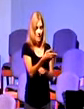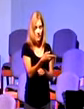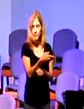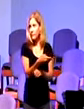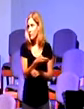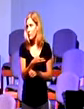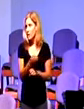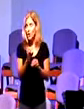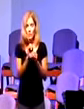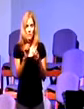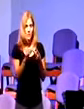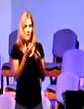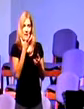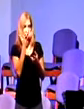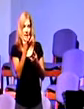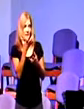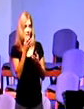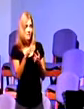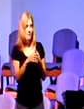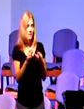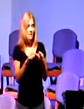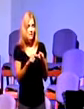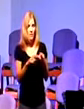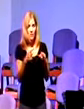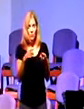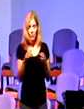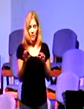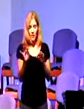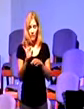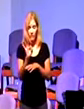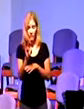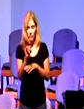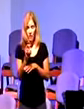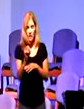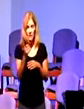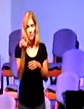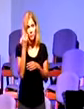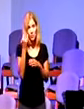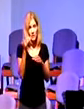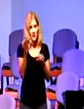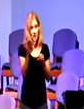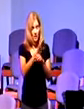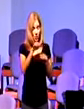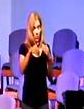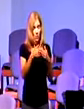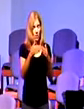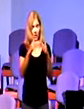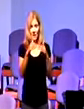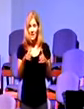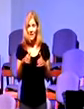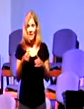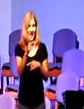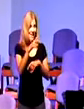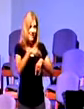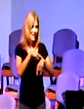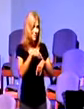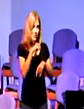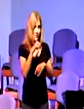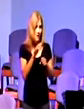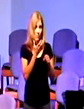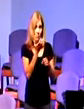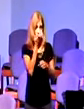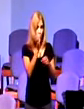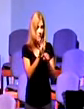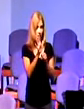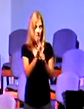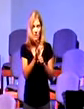There was no such thing as a heating system. We had a furnace that was supposed to heat the entire cottage. And let me tell you, half the time it didn't.